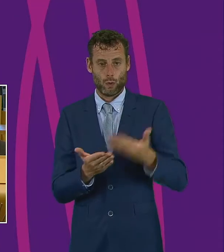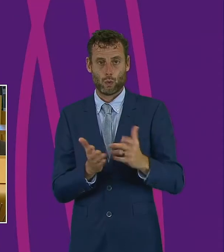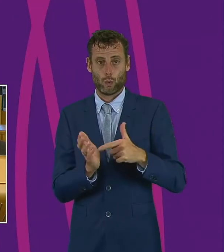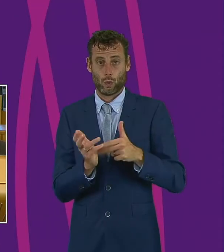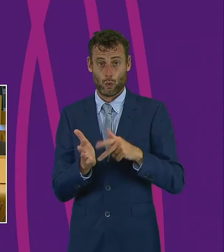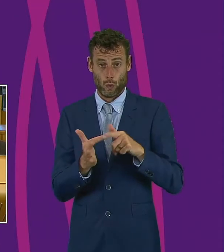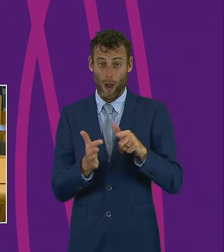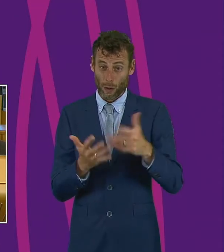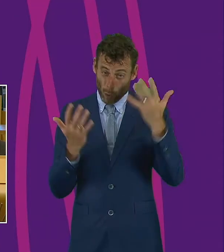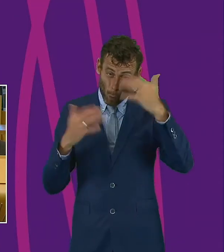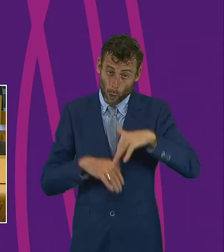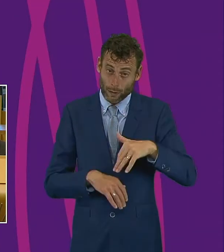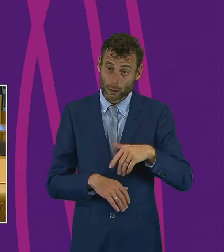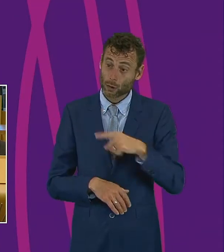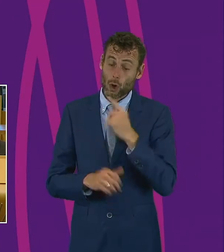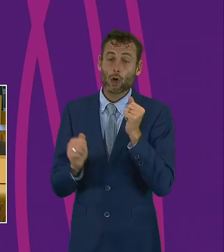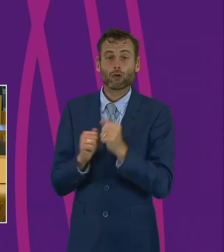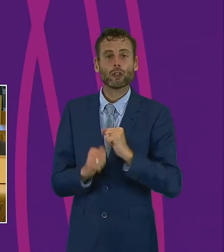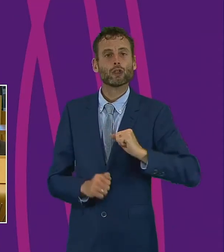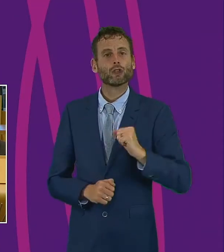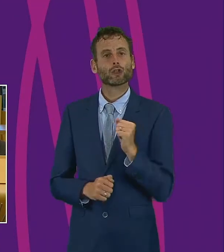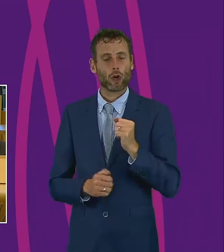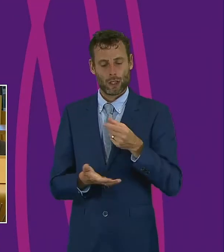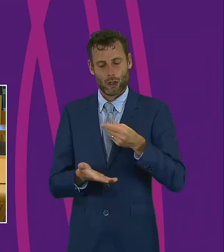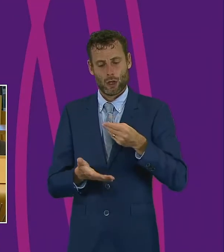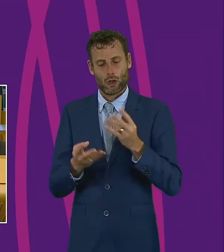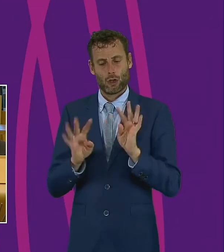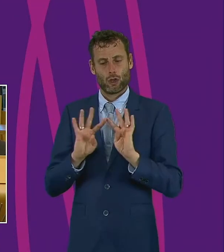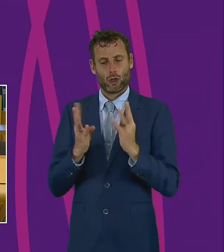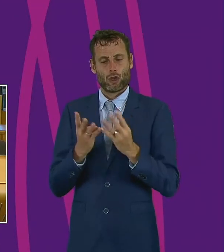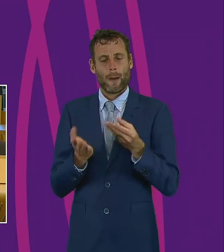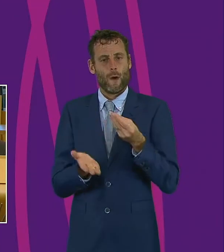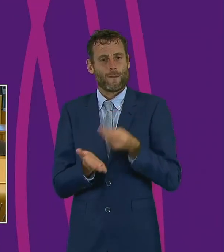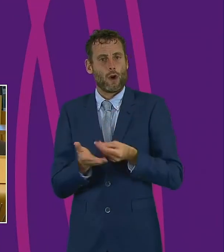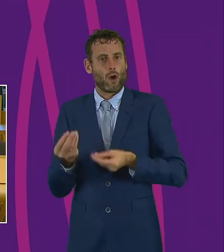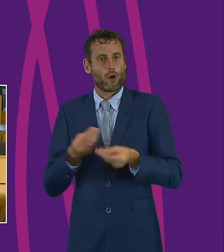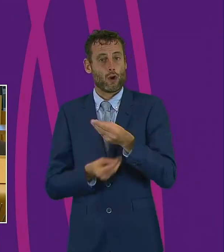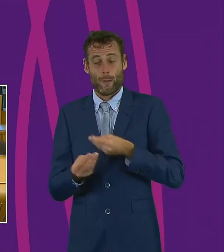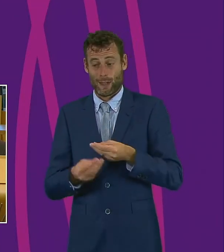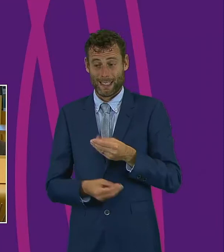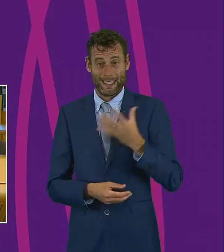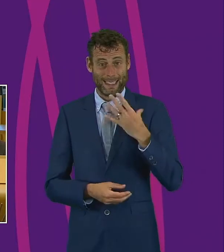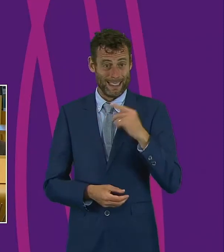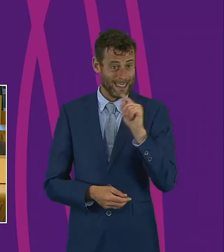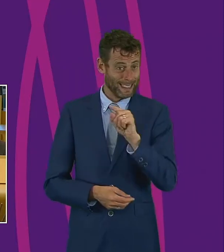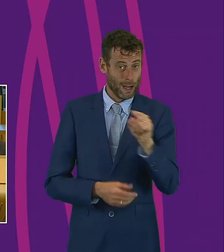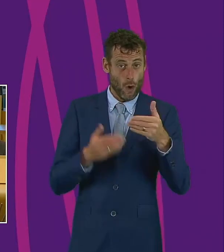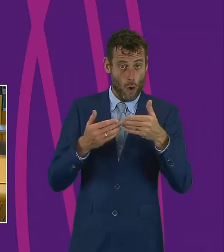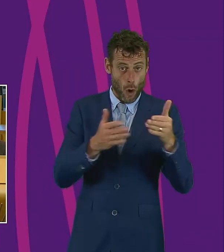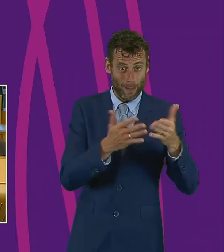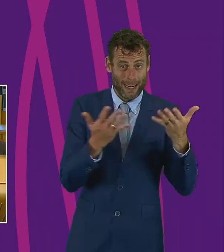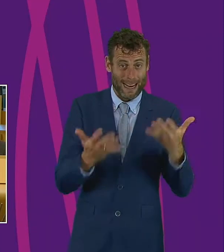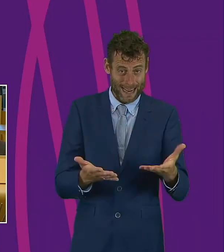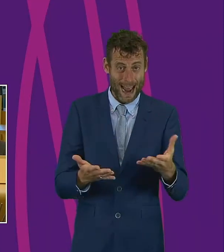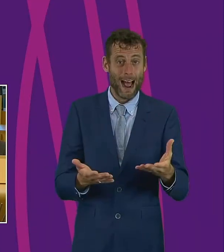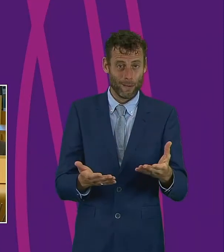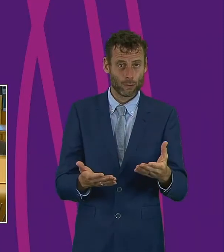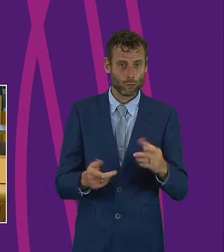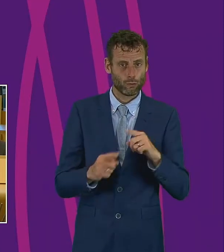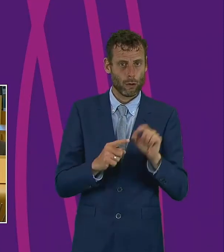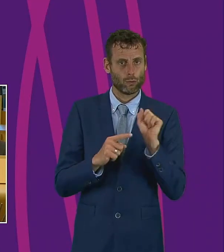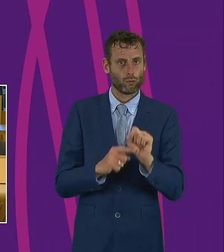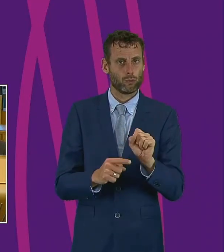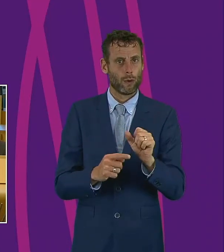with Scottish Chambers of Commerce that further intervention is required now to prevent real and lasting damage to employment levels? Scottish ministers have